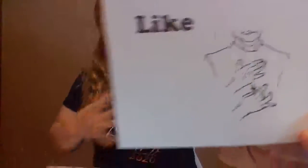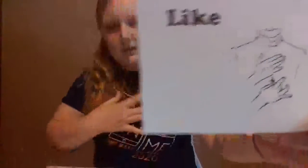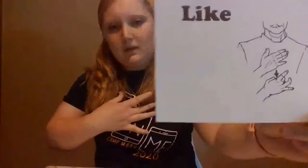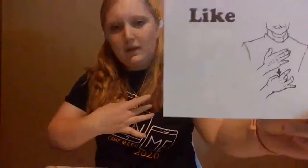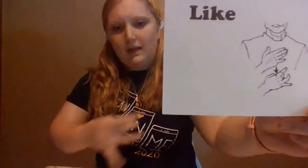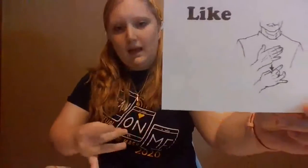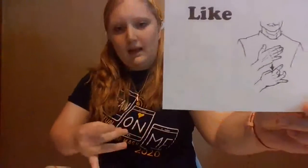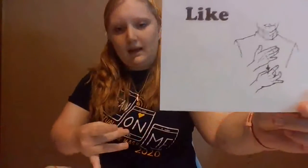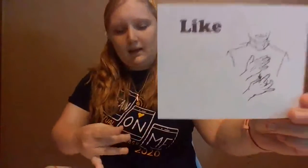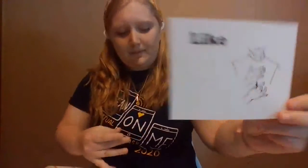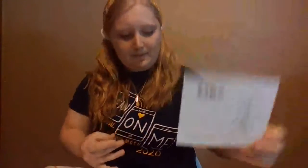like.